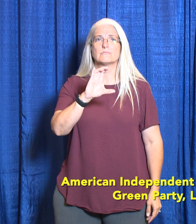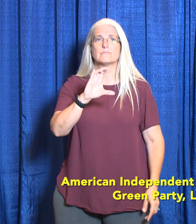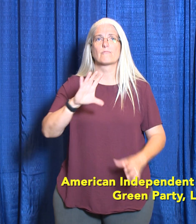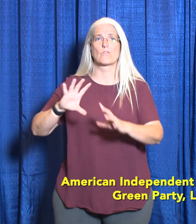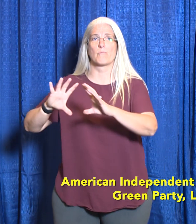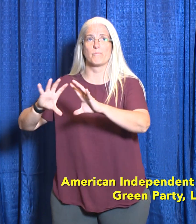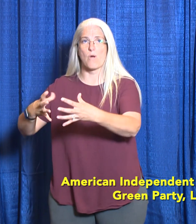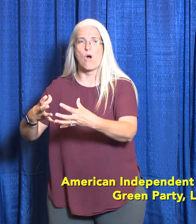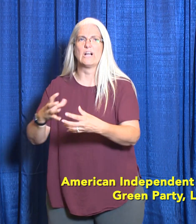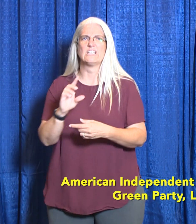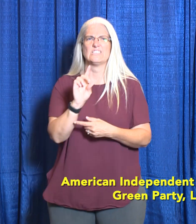Democratic Party,